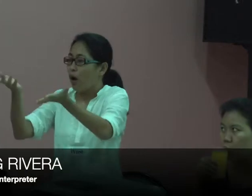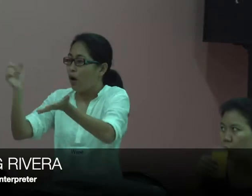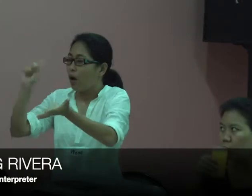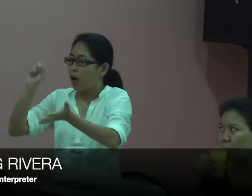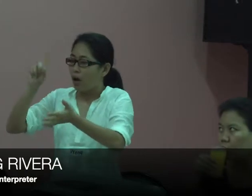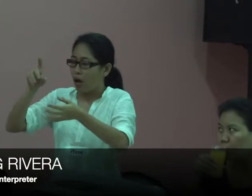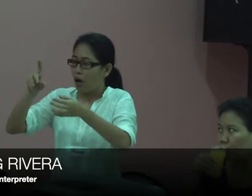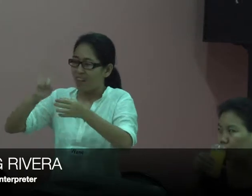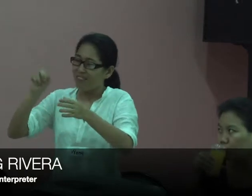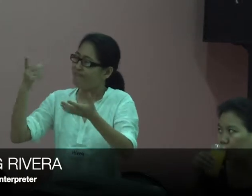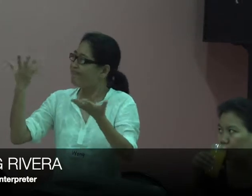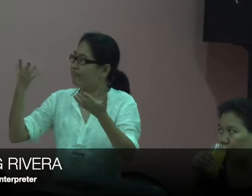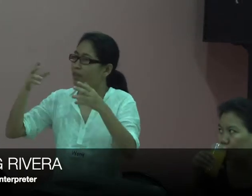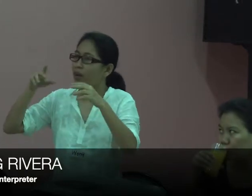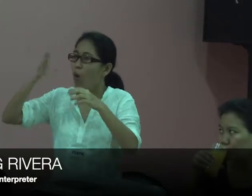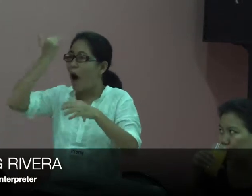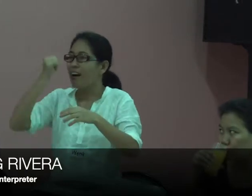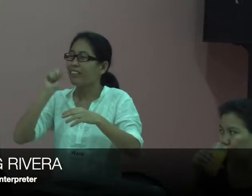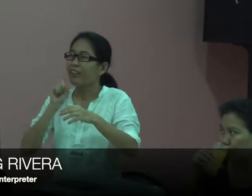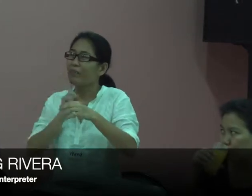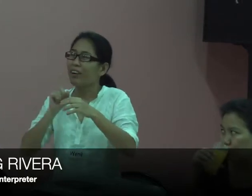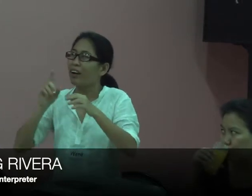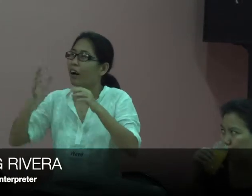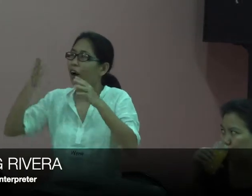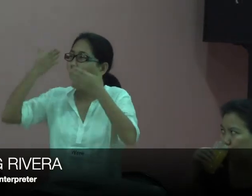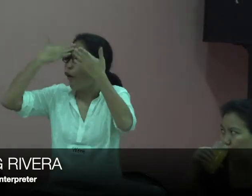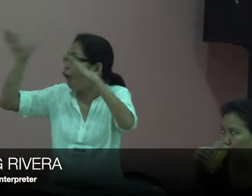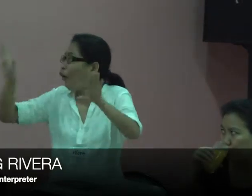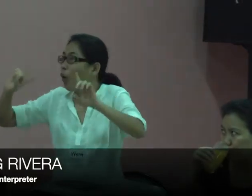Filipino Deaf Women's Organization namin, no?